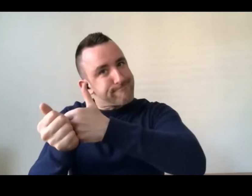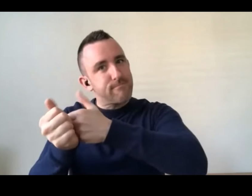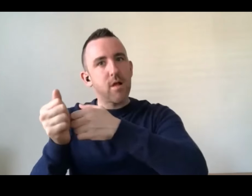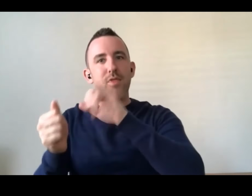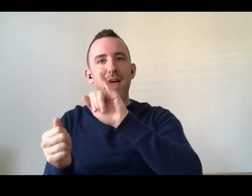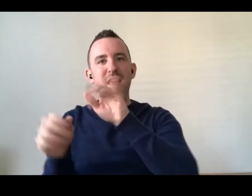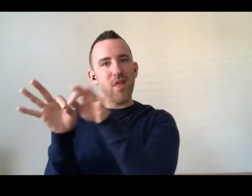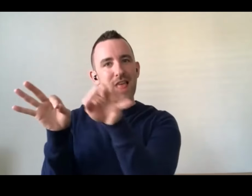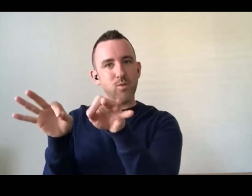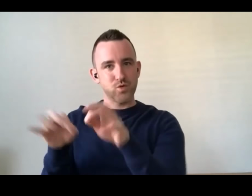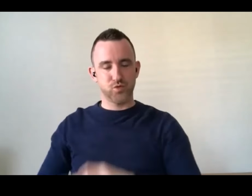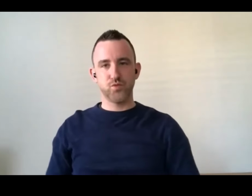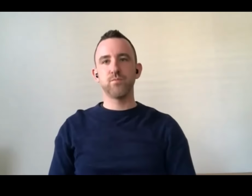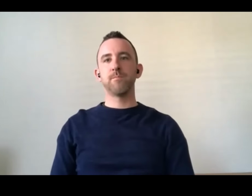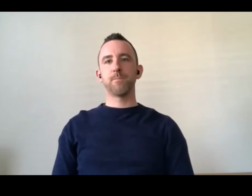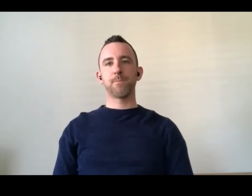Next,